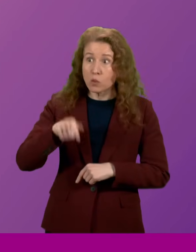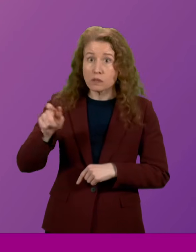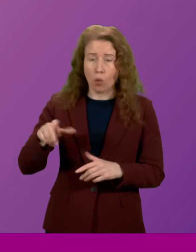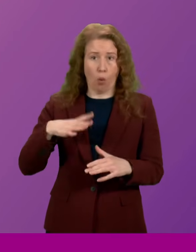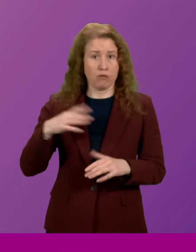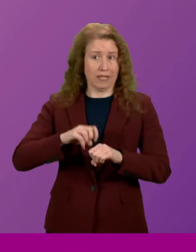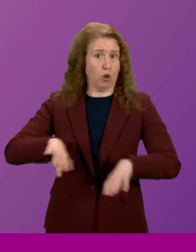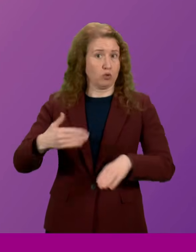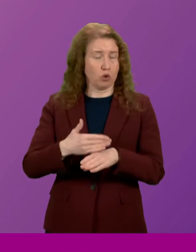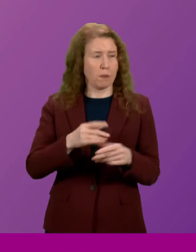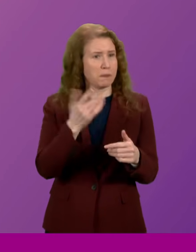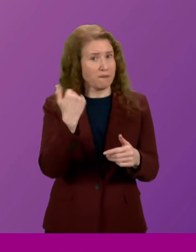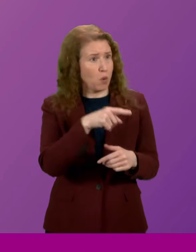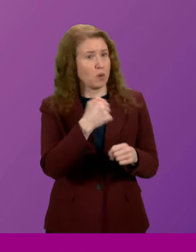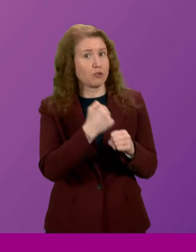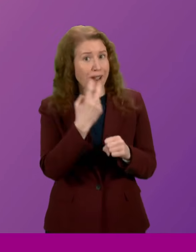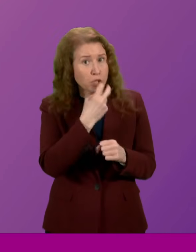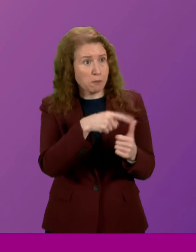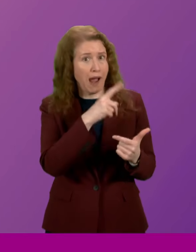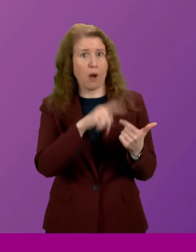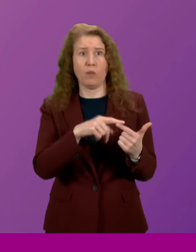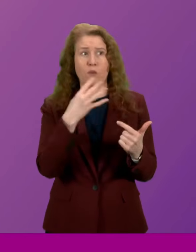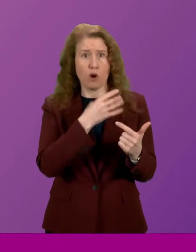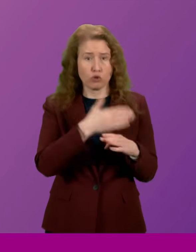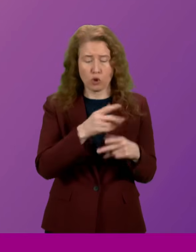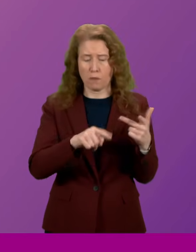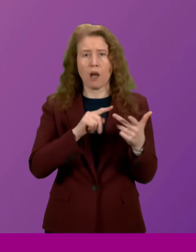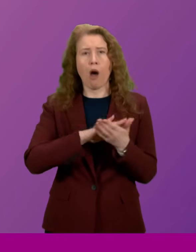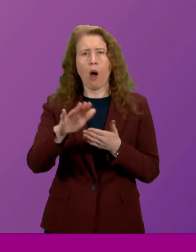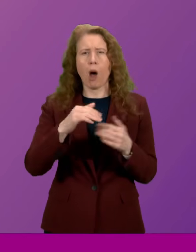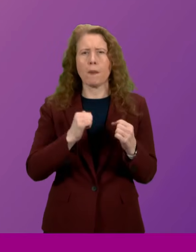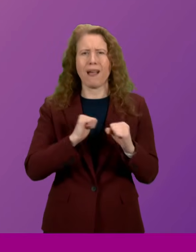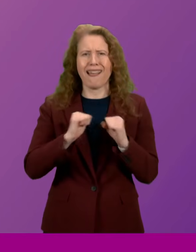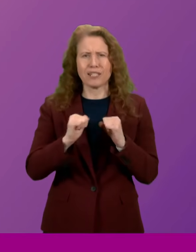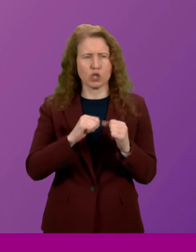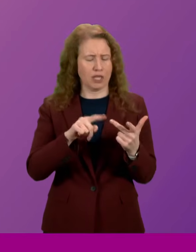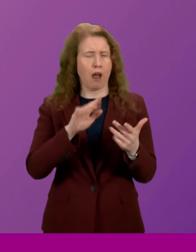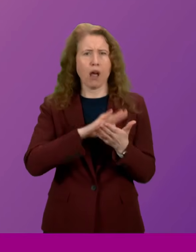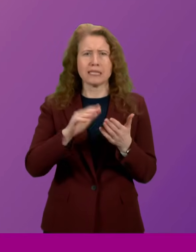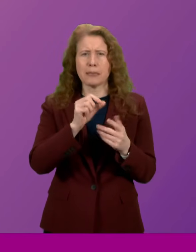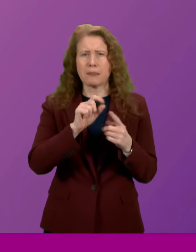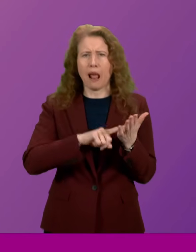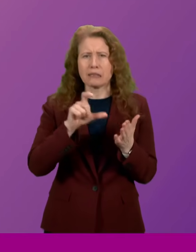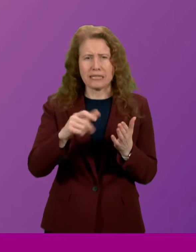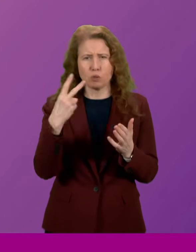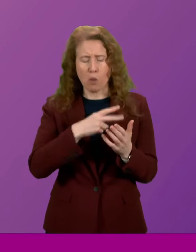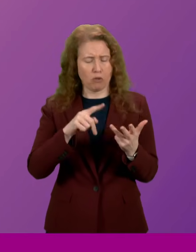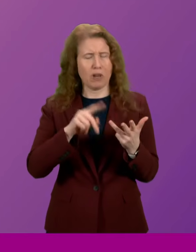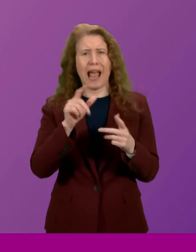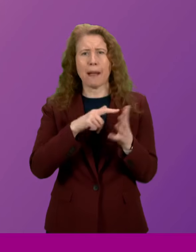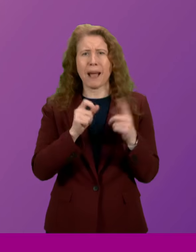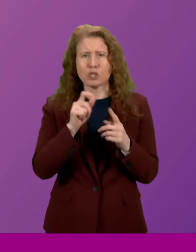lost. Grangemouth, 400 jobs. Harbour Energy, 250. Hunting plc, 200. Apache,